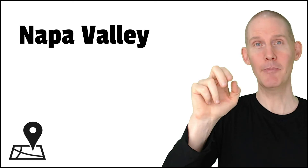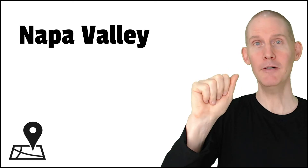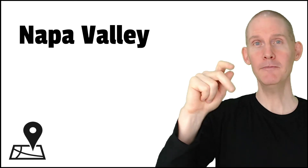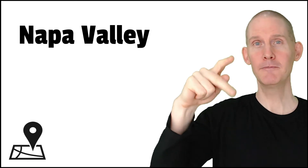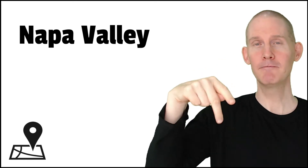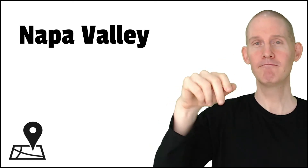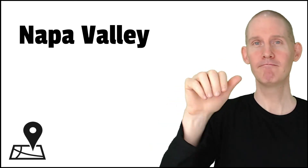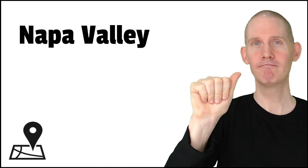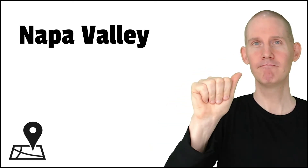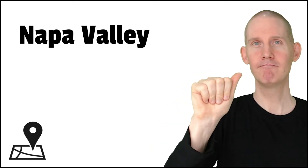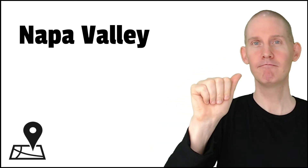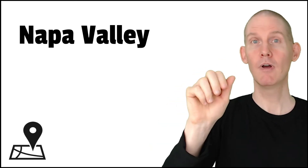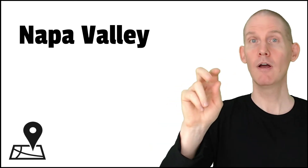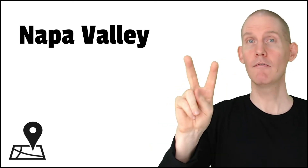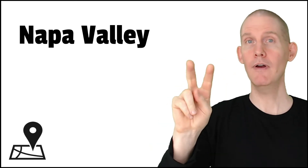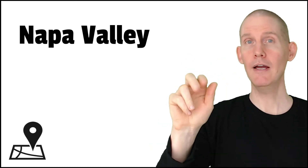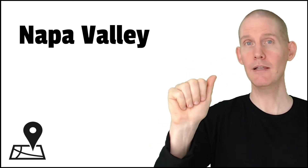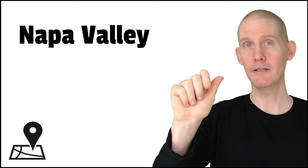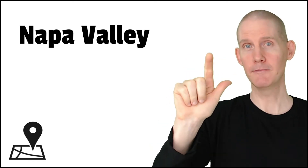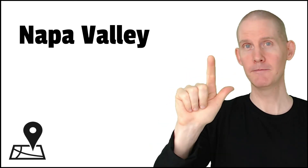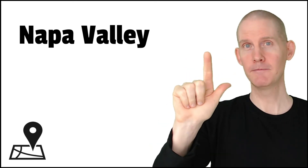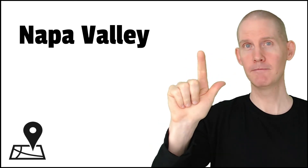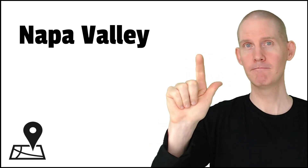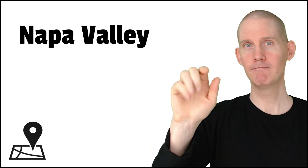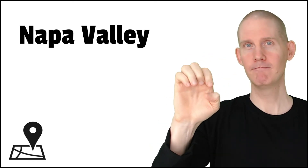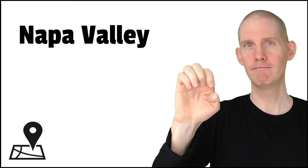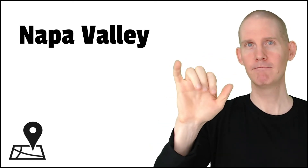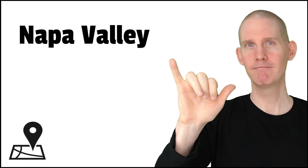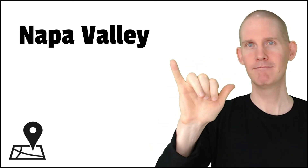Napa Valley.